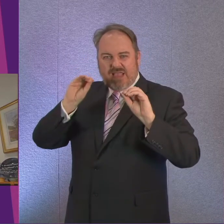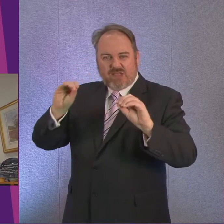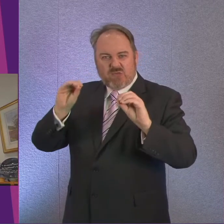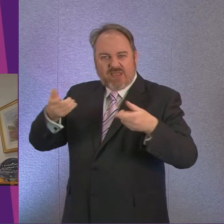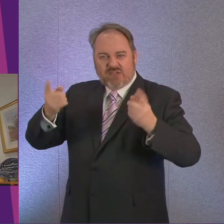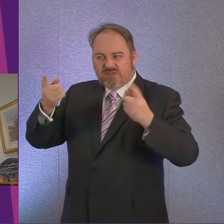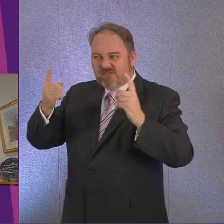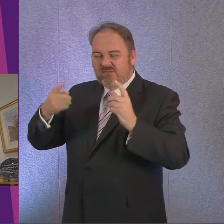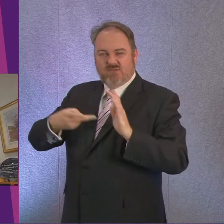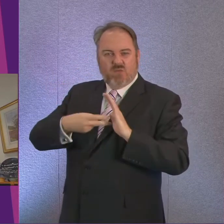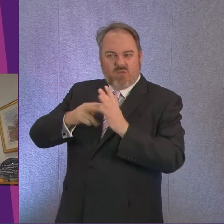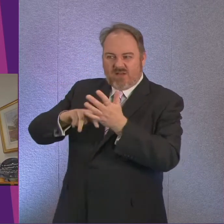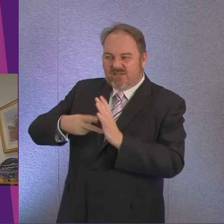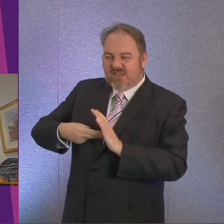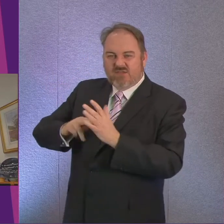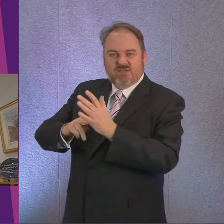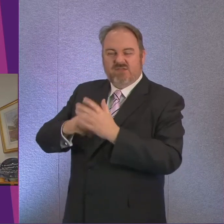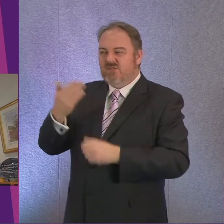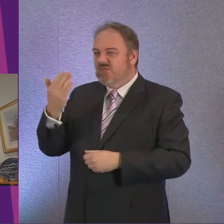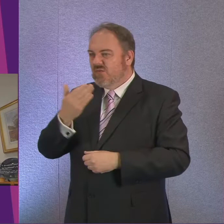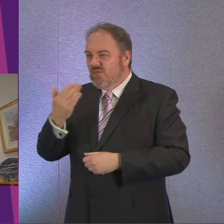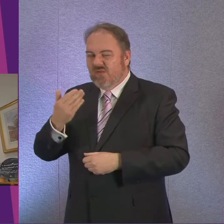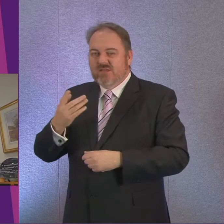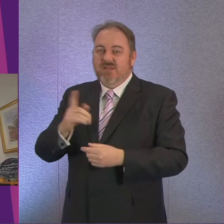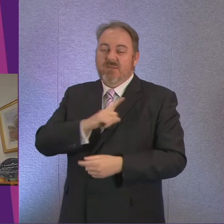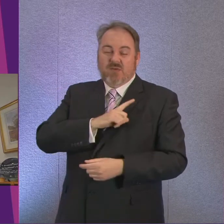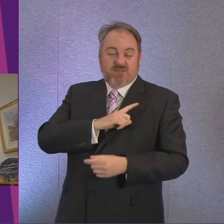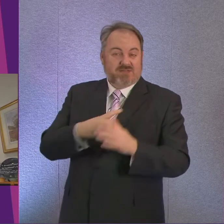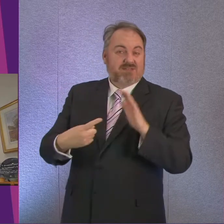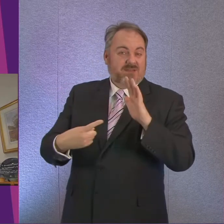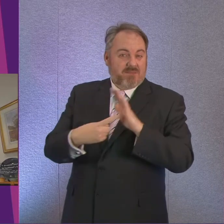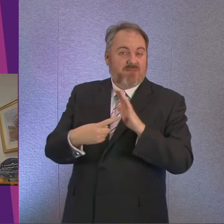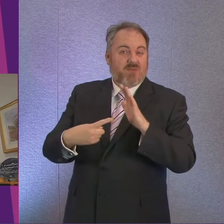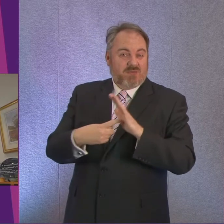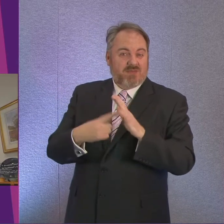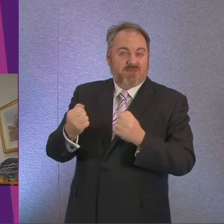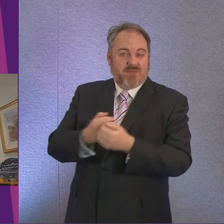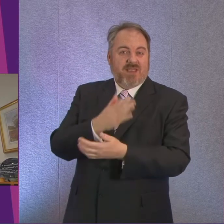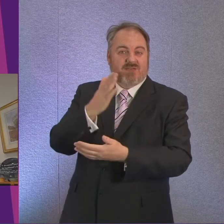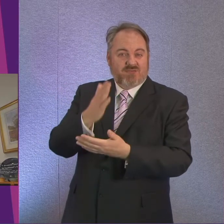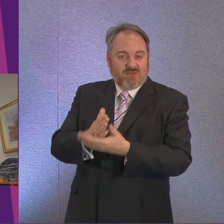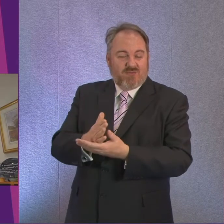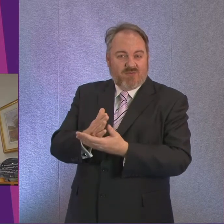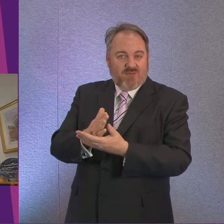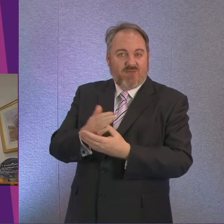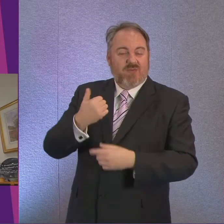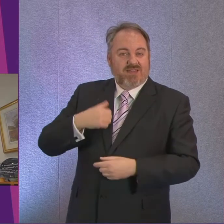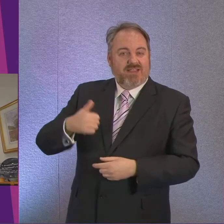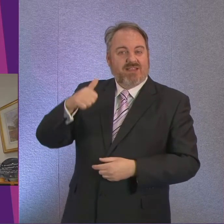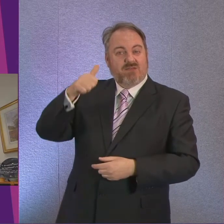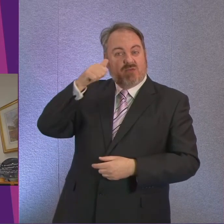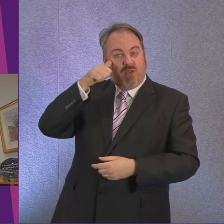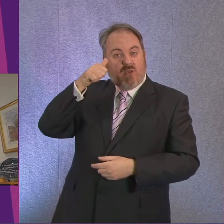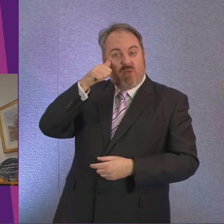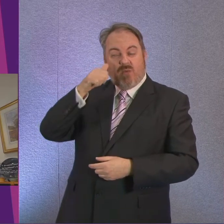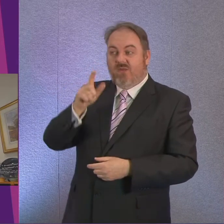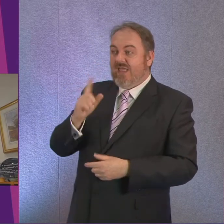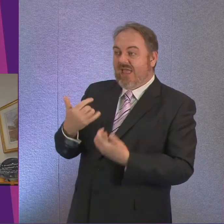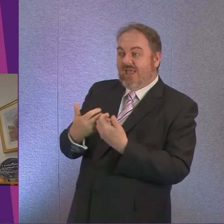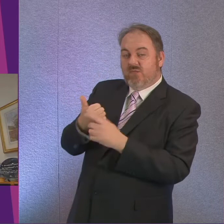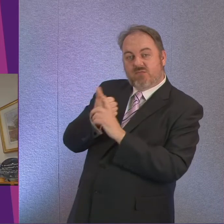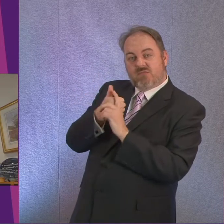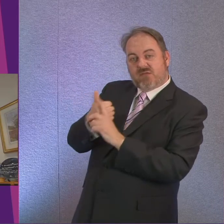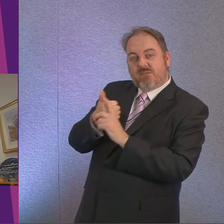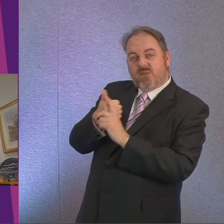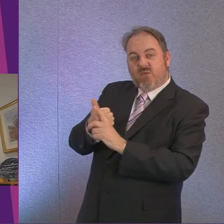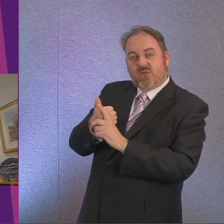that. It is really important that we understand the requirements of individuals with special needs and that